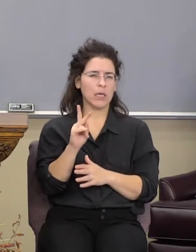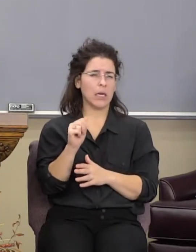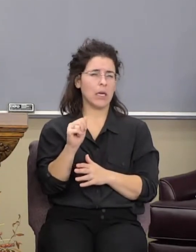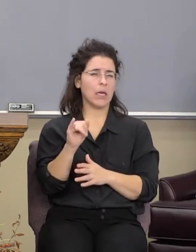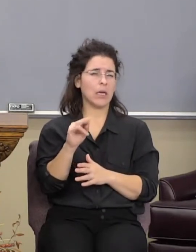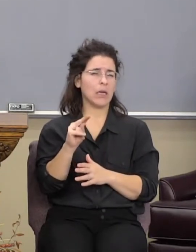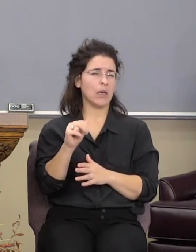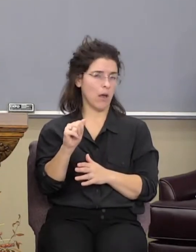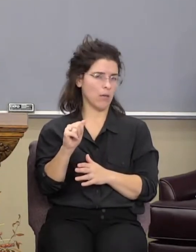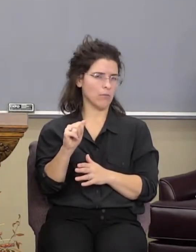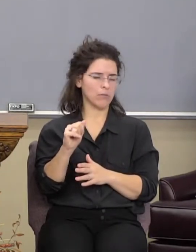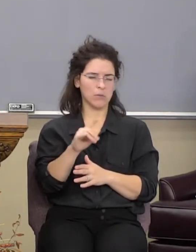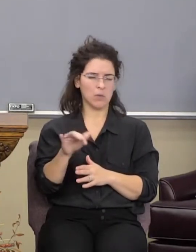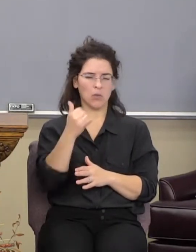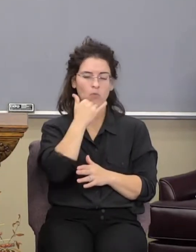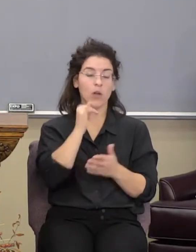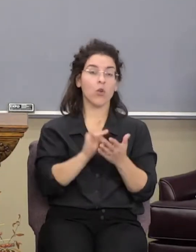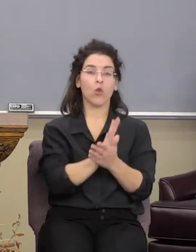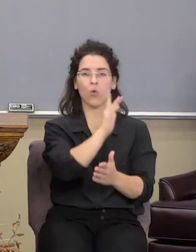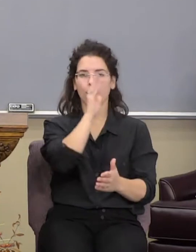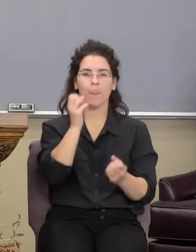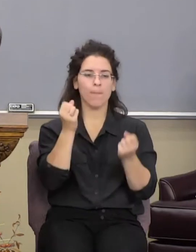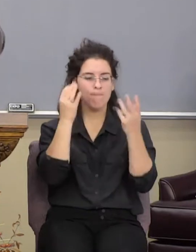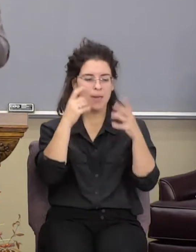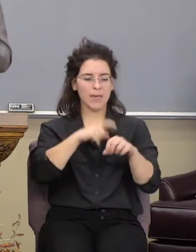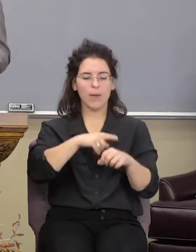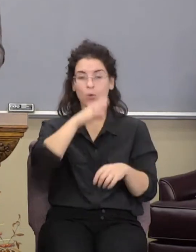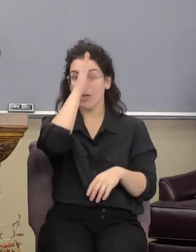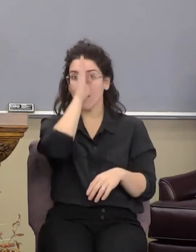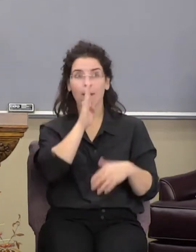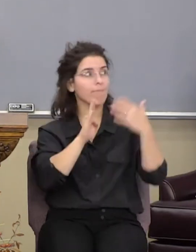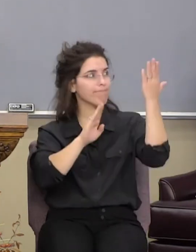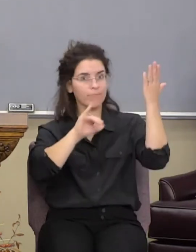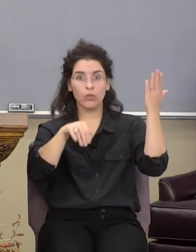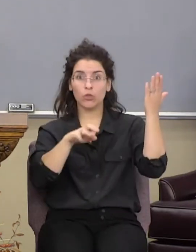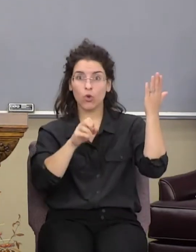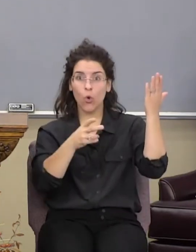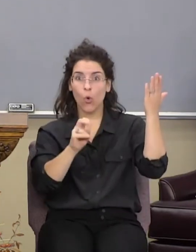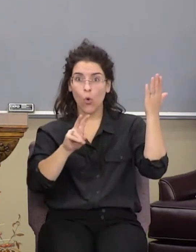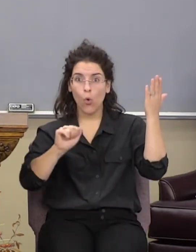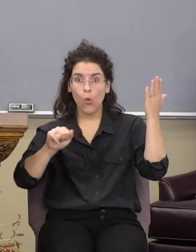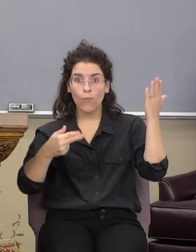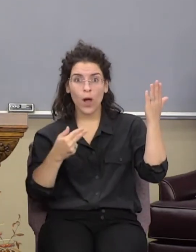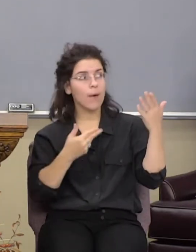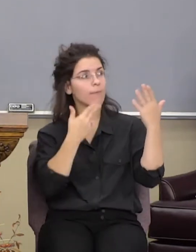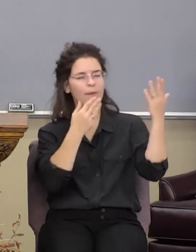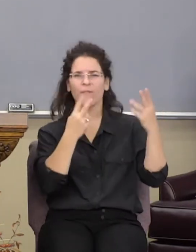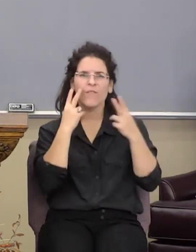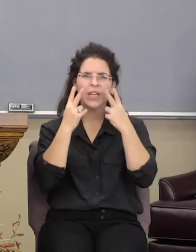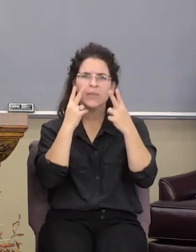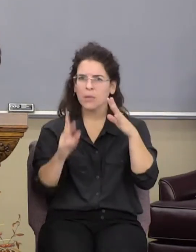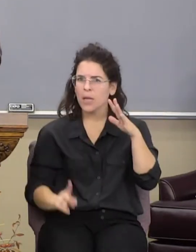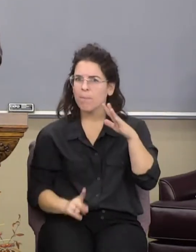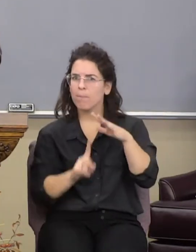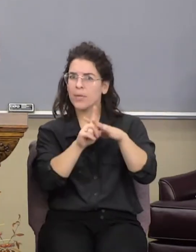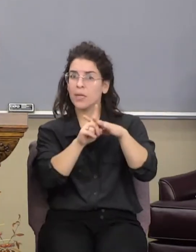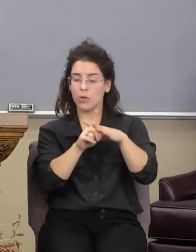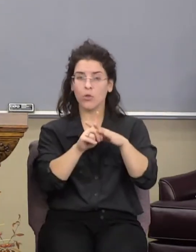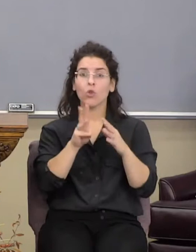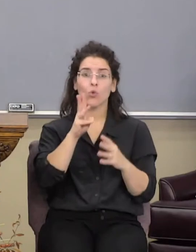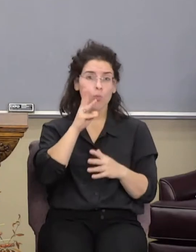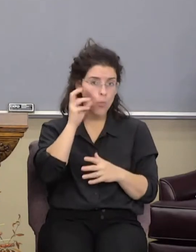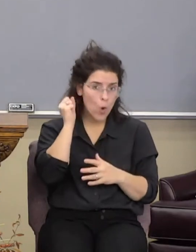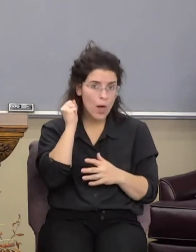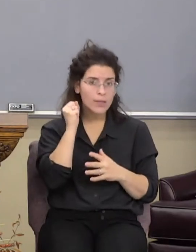were many times in which God, Jehovah, when he would visibly appear, there was